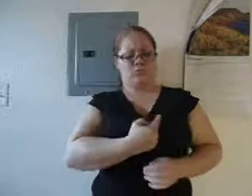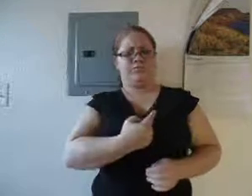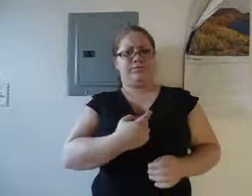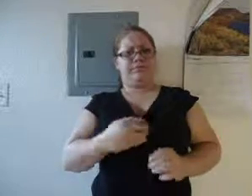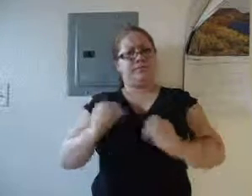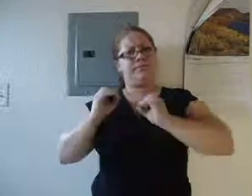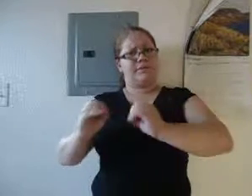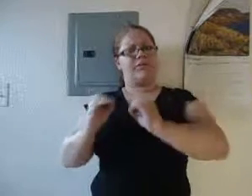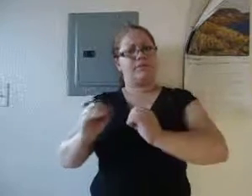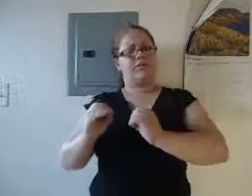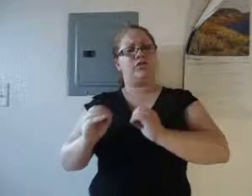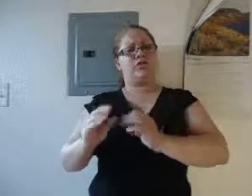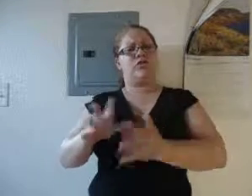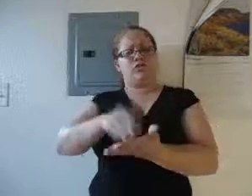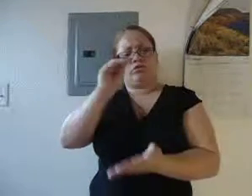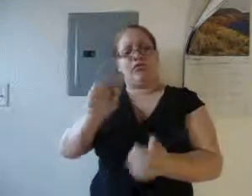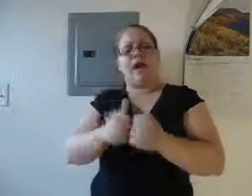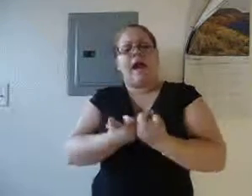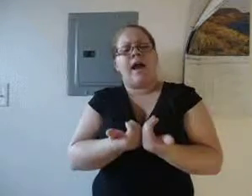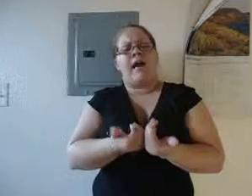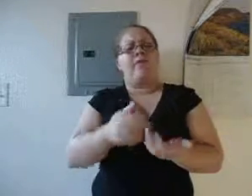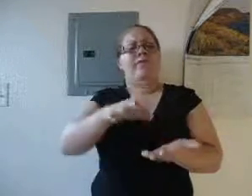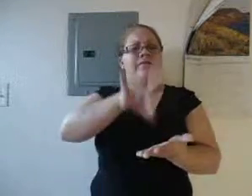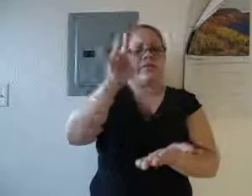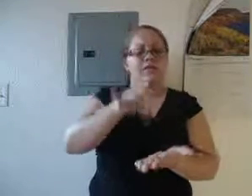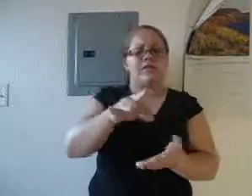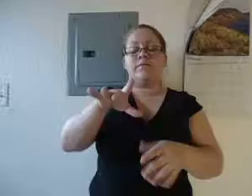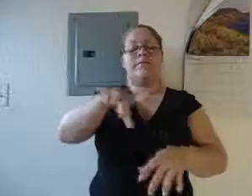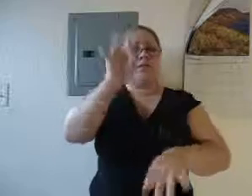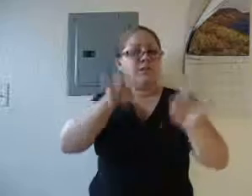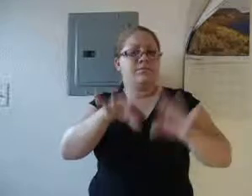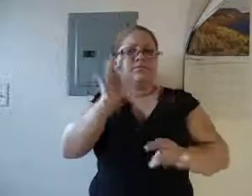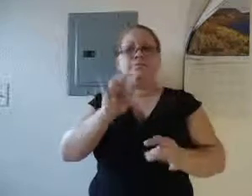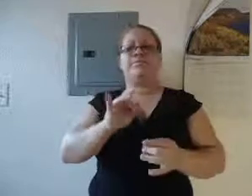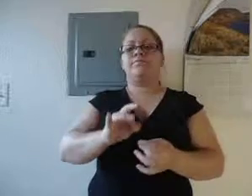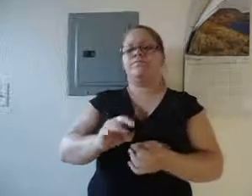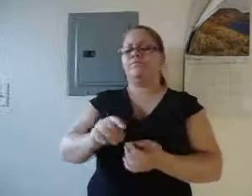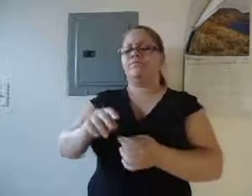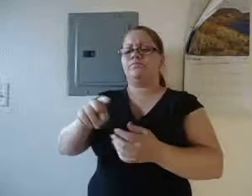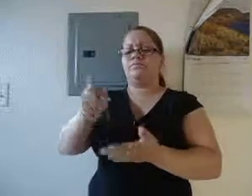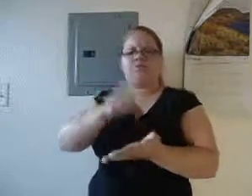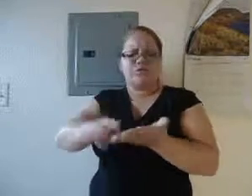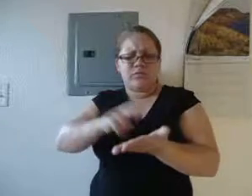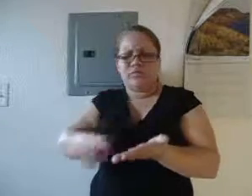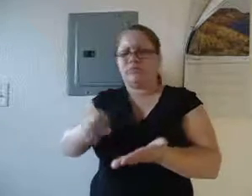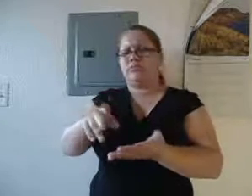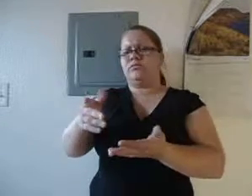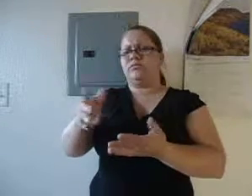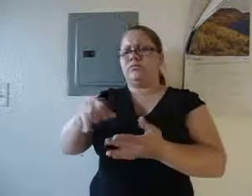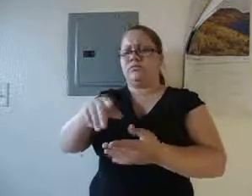idea statements, and there's the activity that kind of brings it into practice in a sort of academic